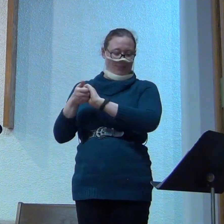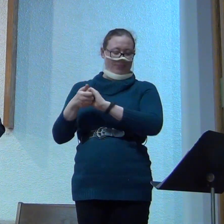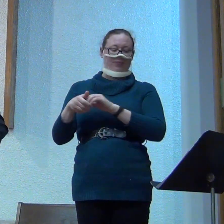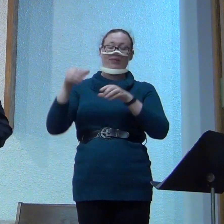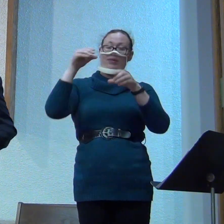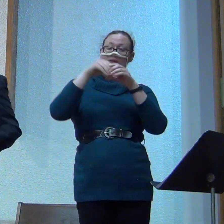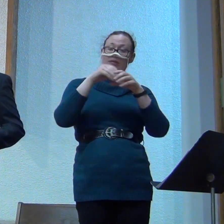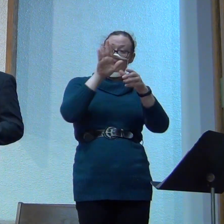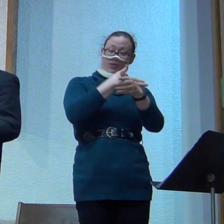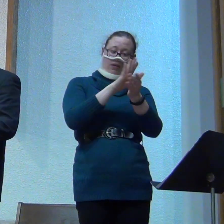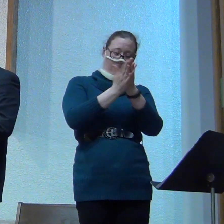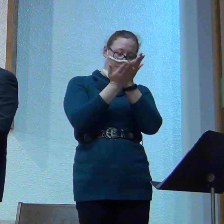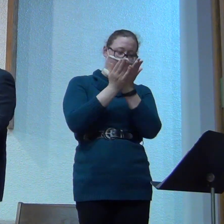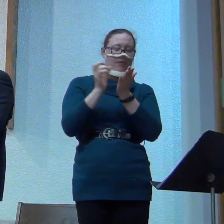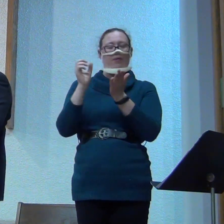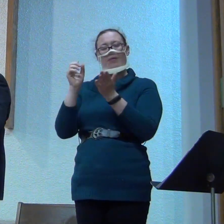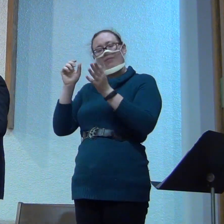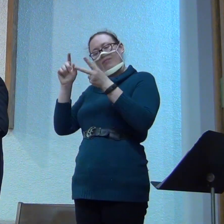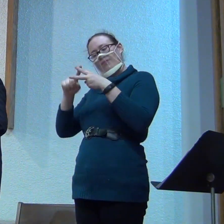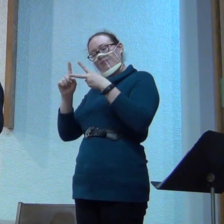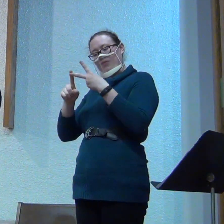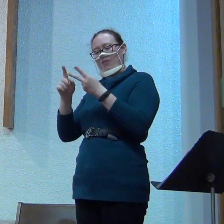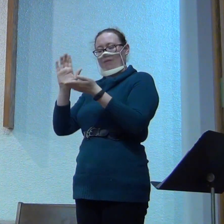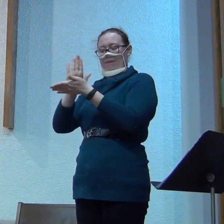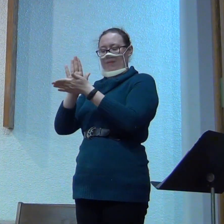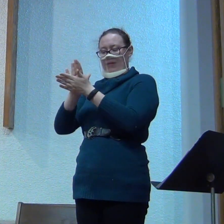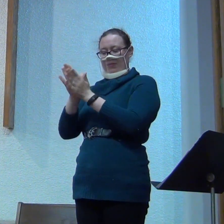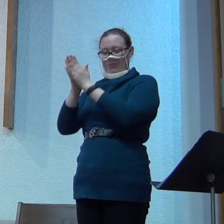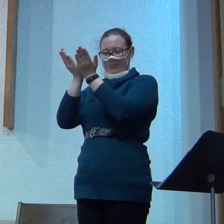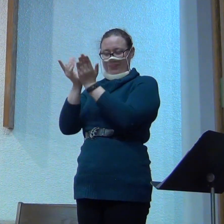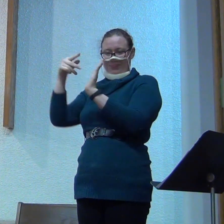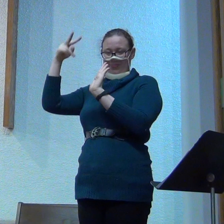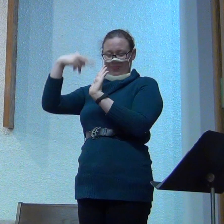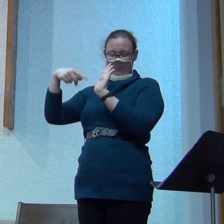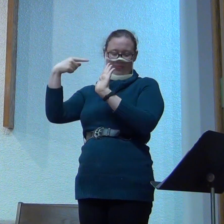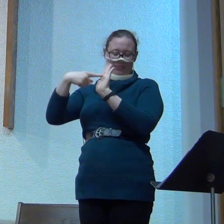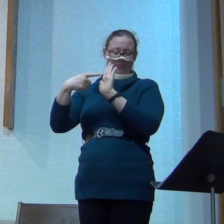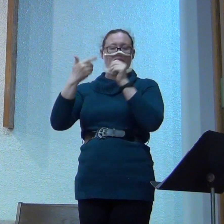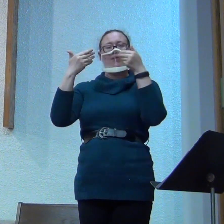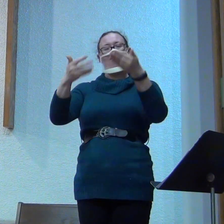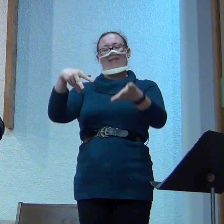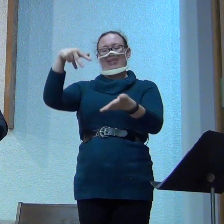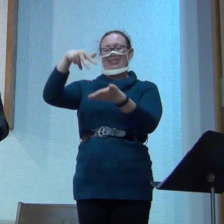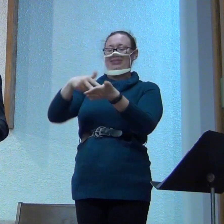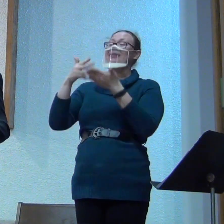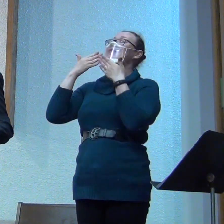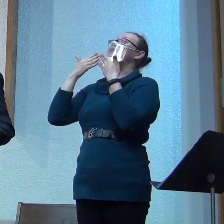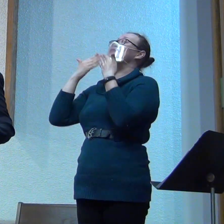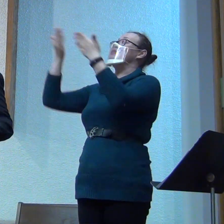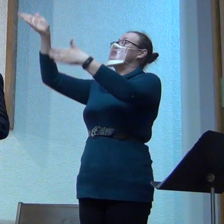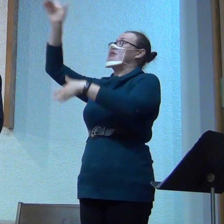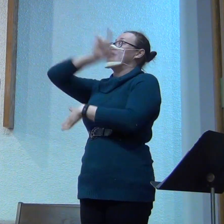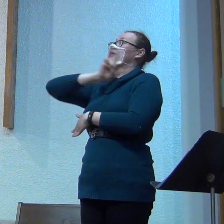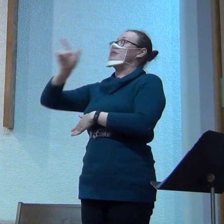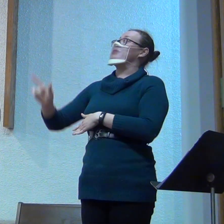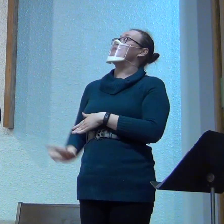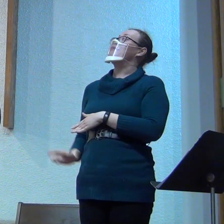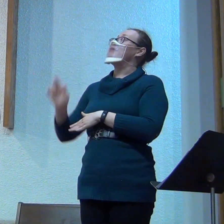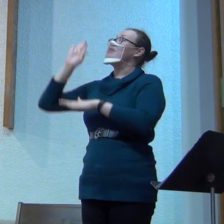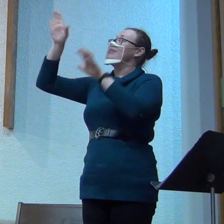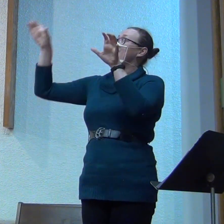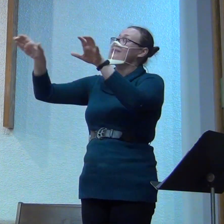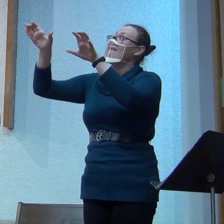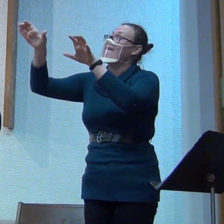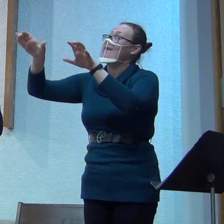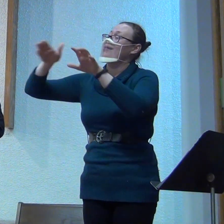Let us stand and sing our thanks and praise to the Lord for what He is doing, what He has done, what He